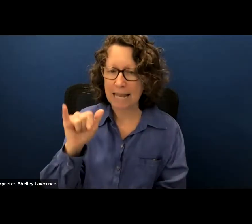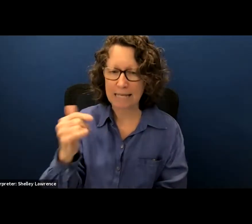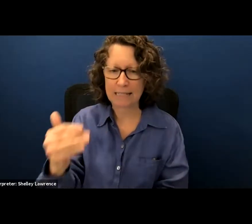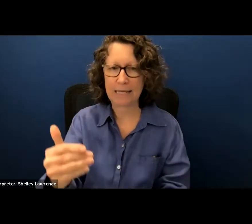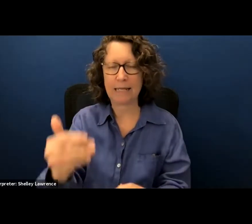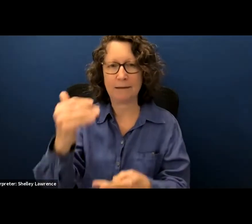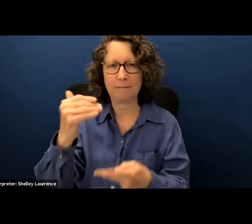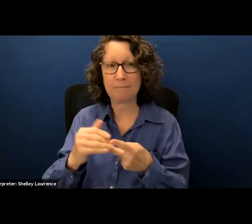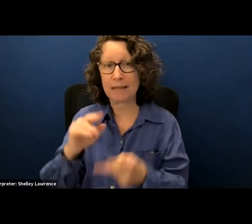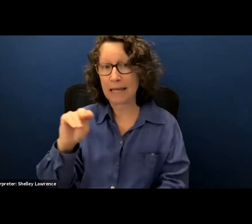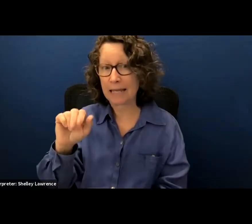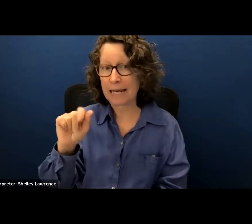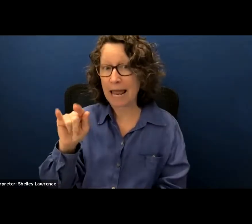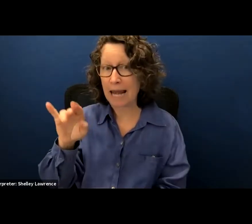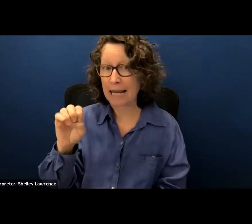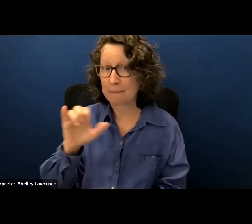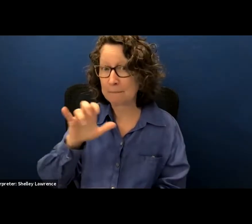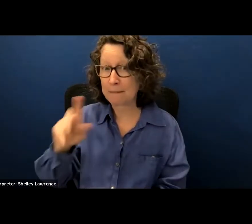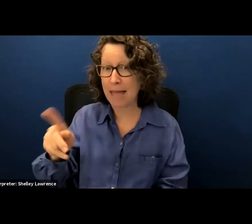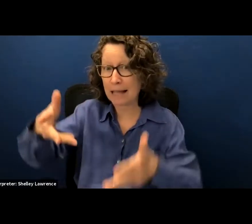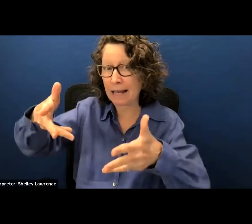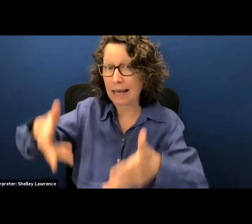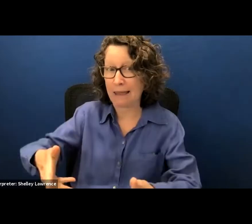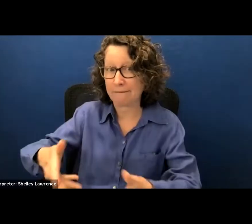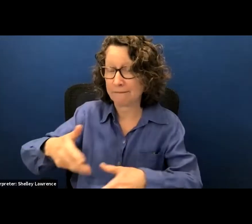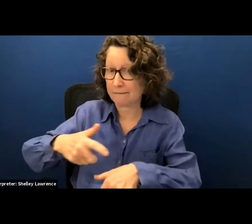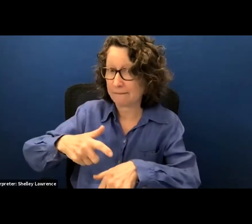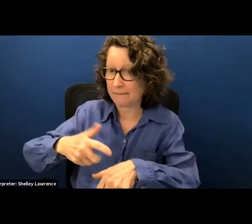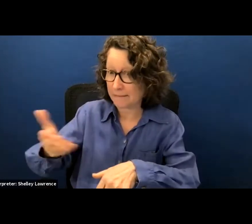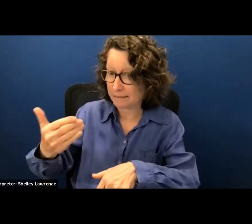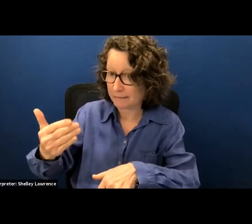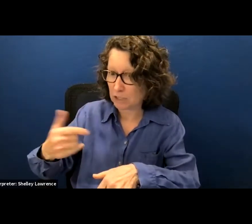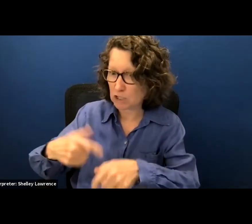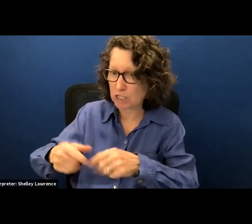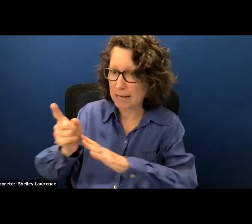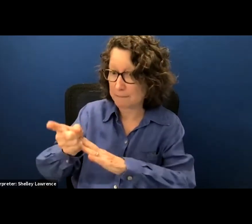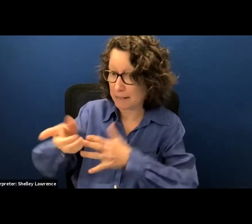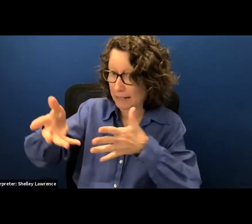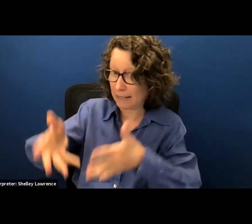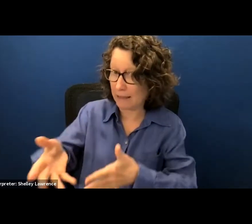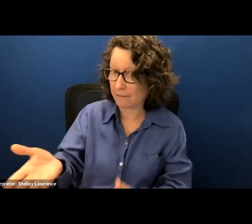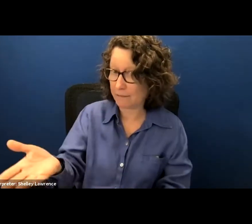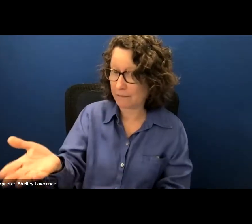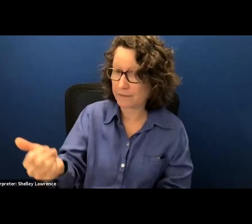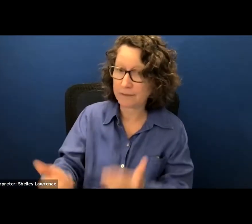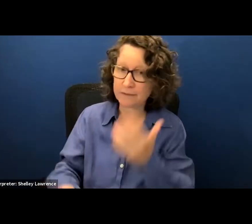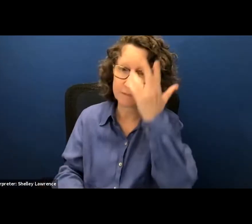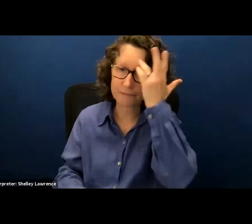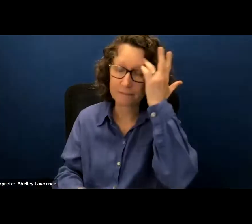Natalie is back online, so I'm going to give her time, which she had a minute left.